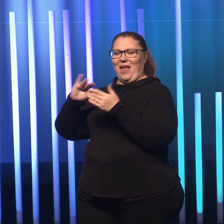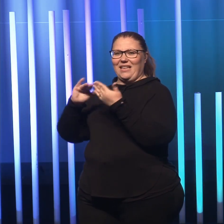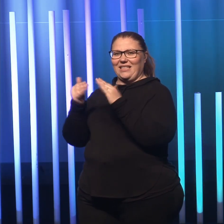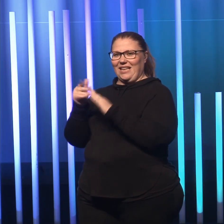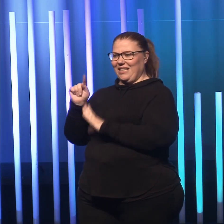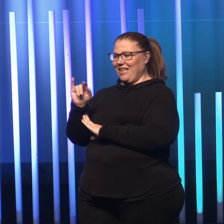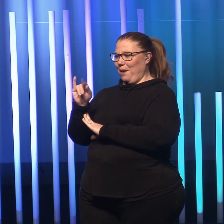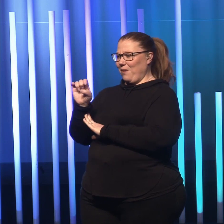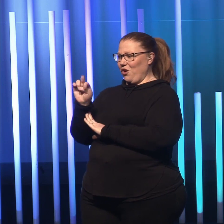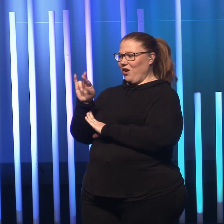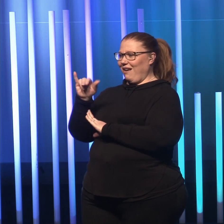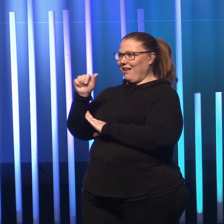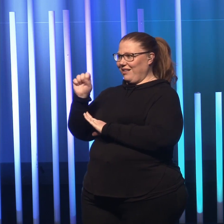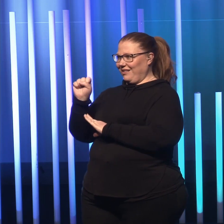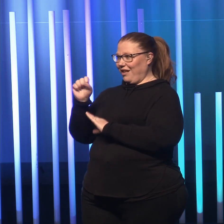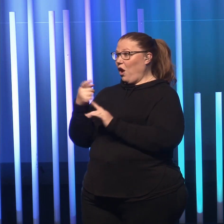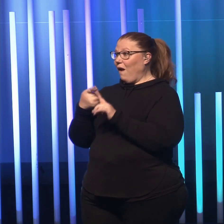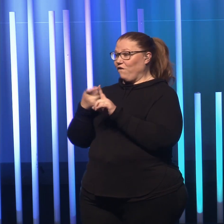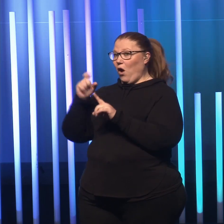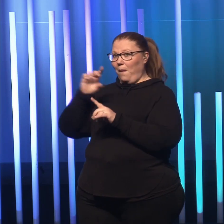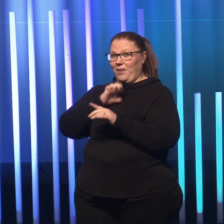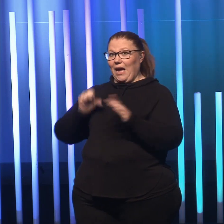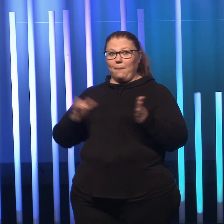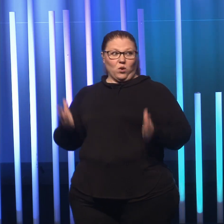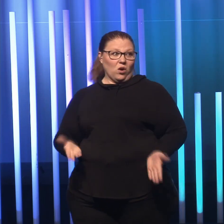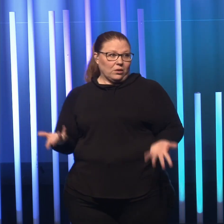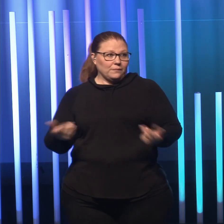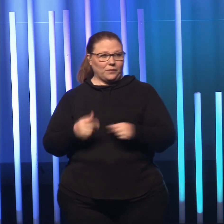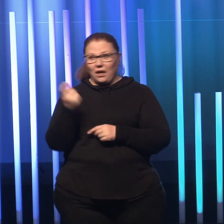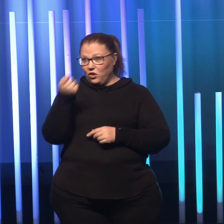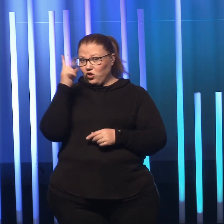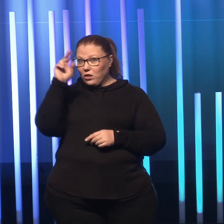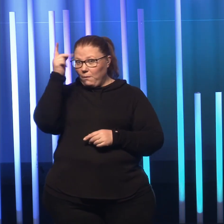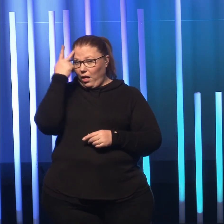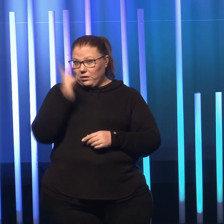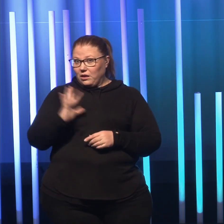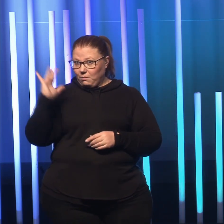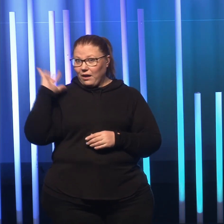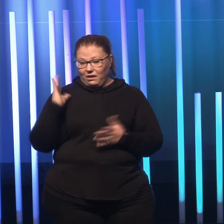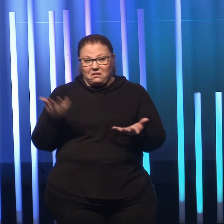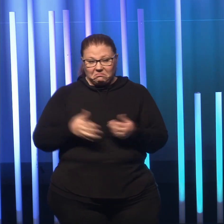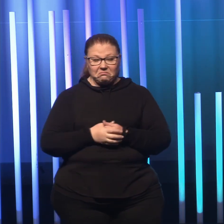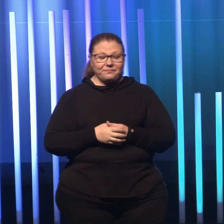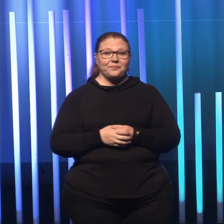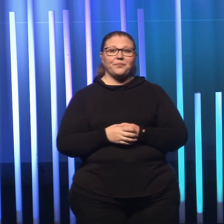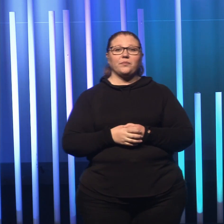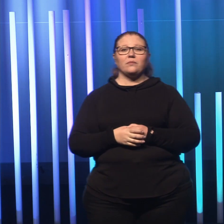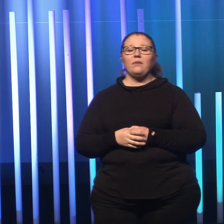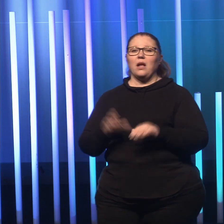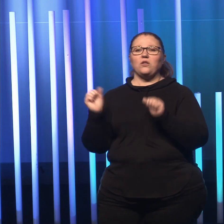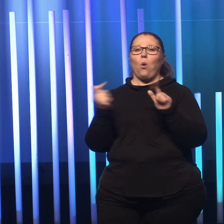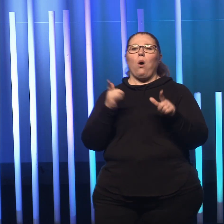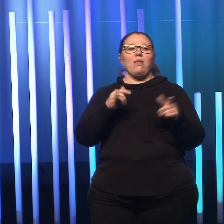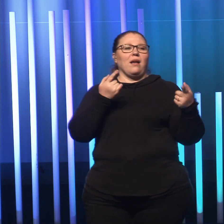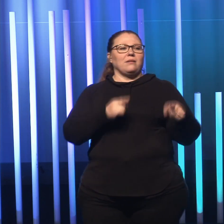right? He's like, this is after you. Like, this probably stayed in power, right? He understood the politics of the day, right? And so all this is happening inside